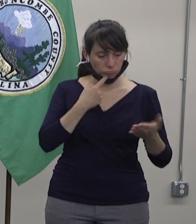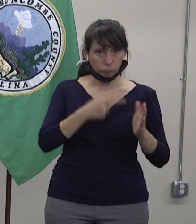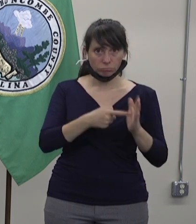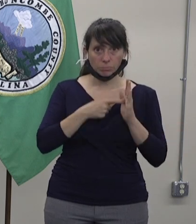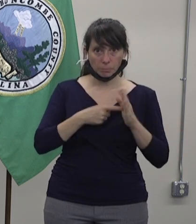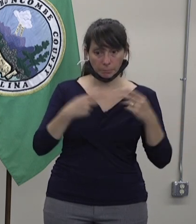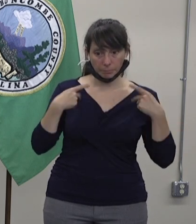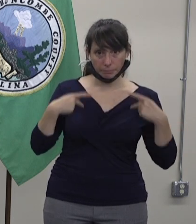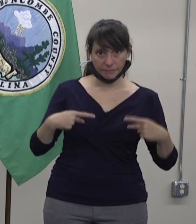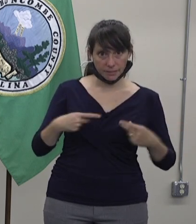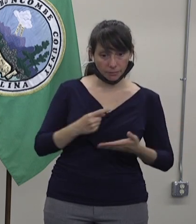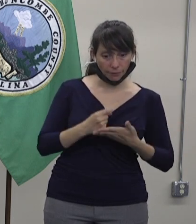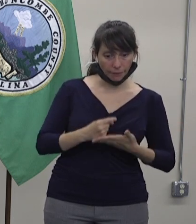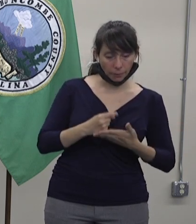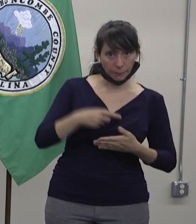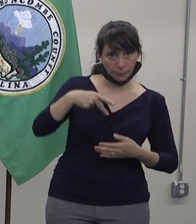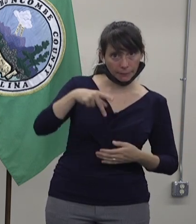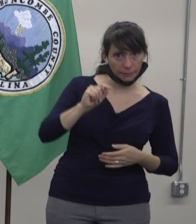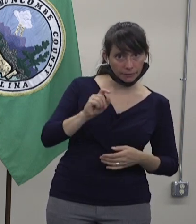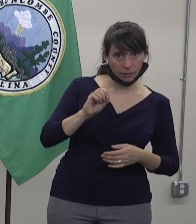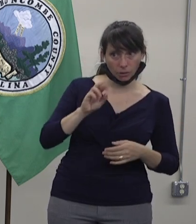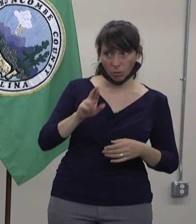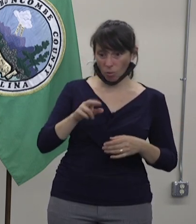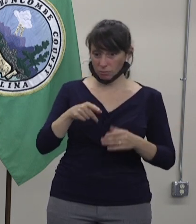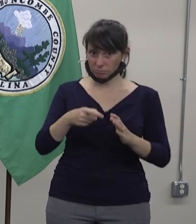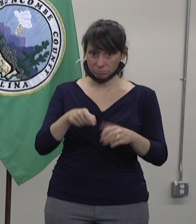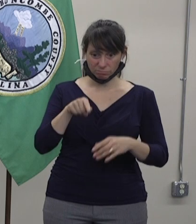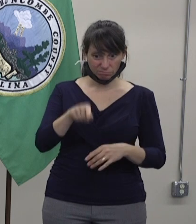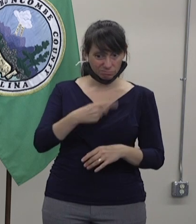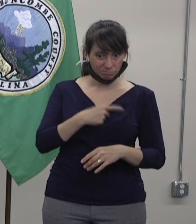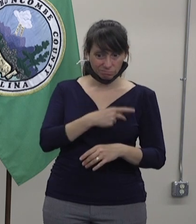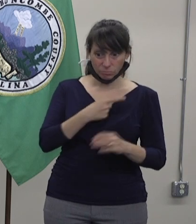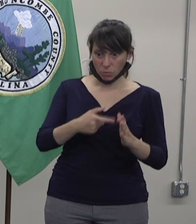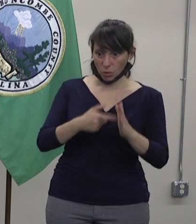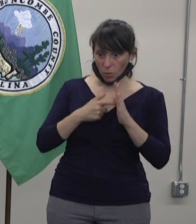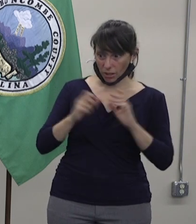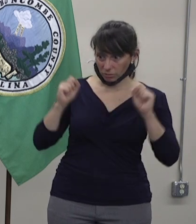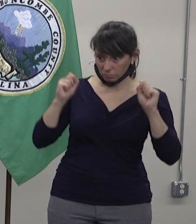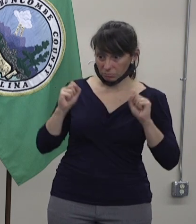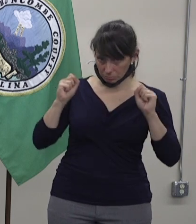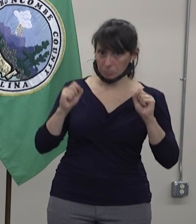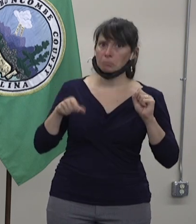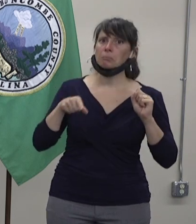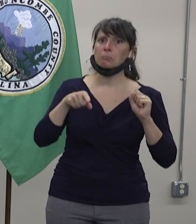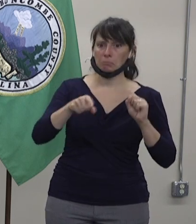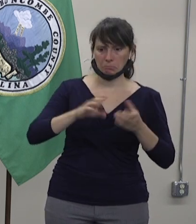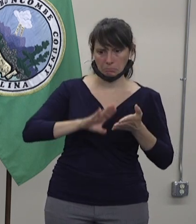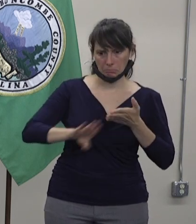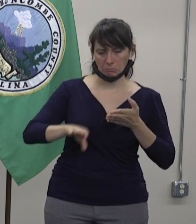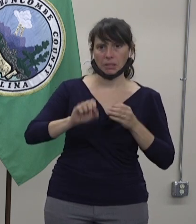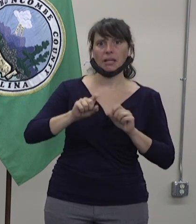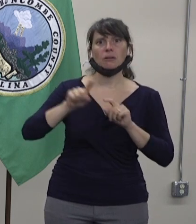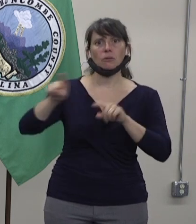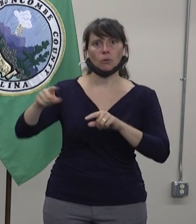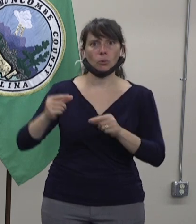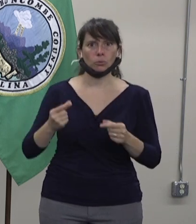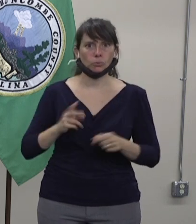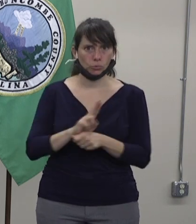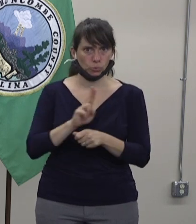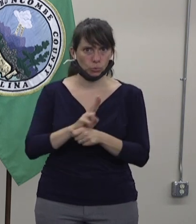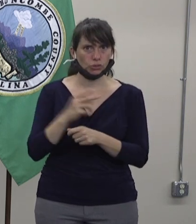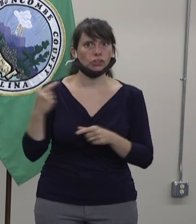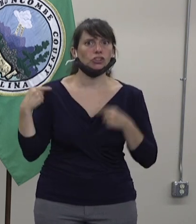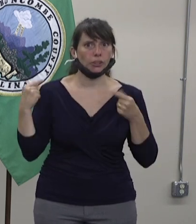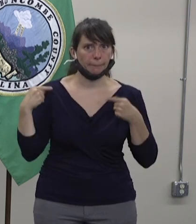therapy or exercise, that the gym may allow them to use their facilities. Gyms and gym owners